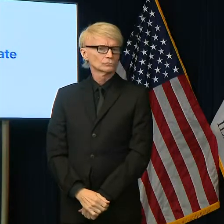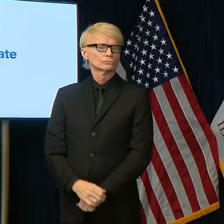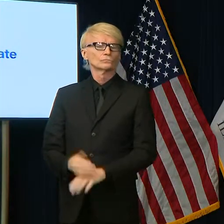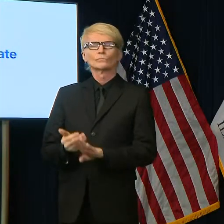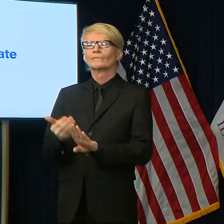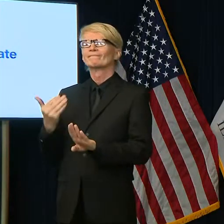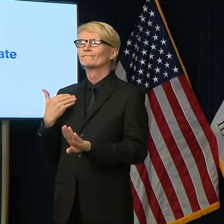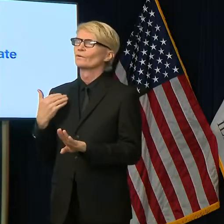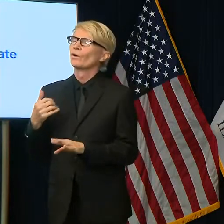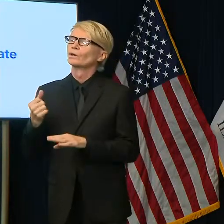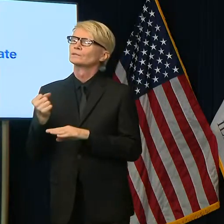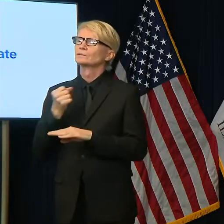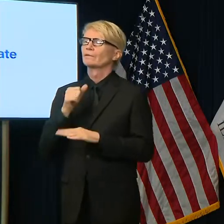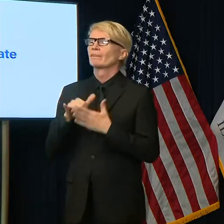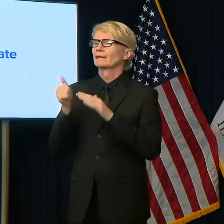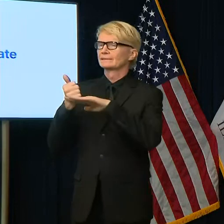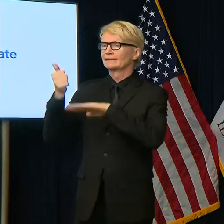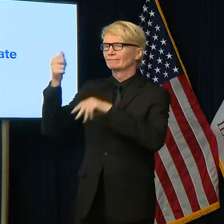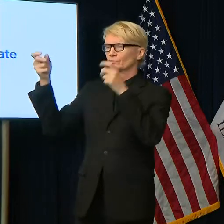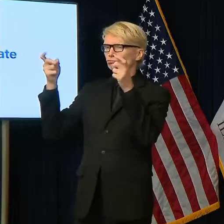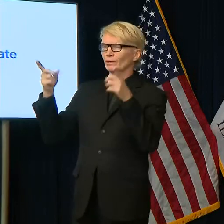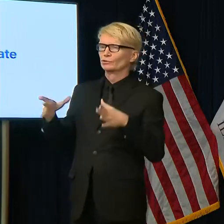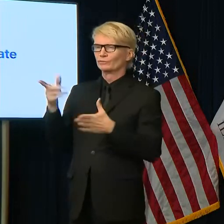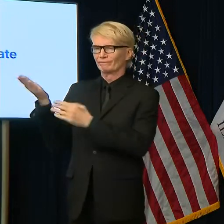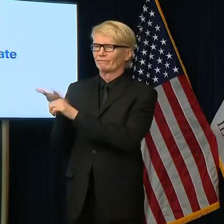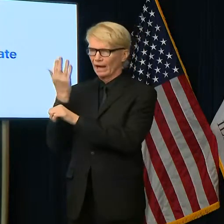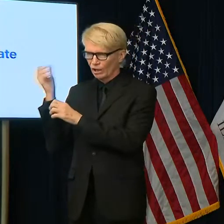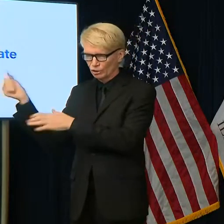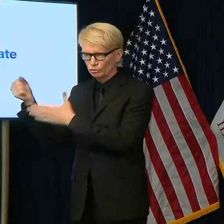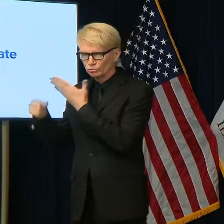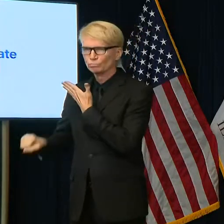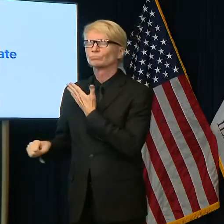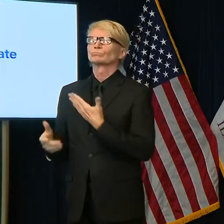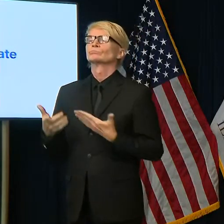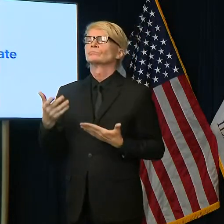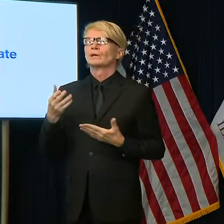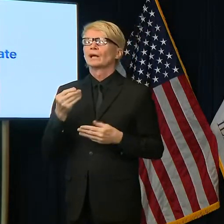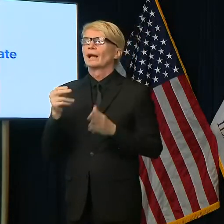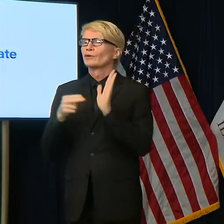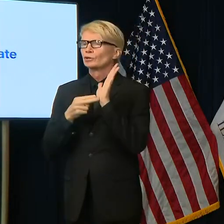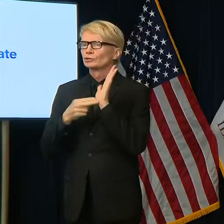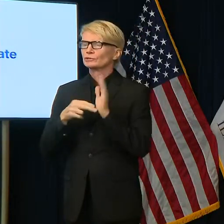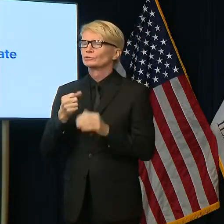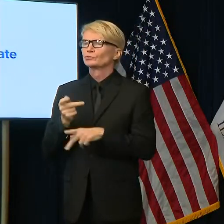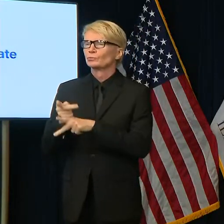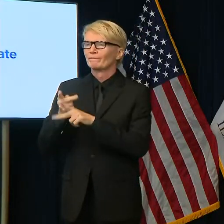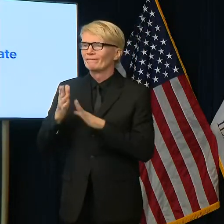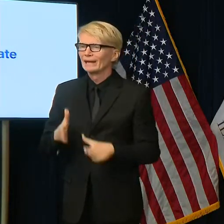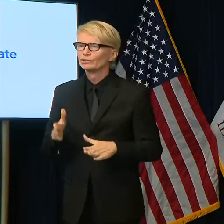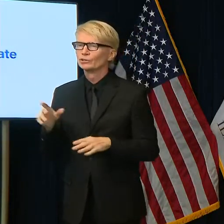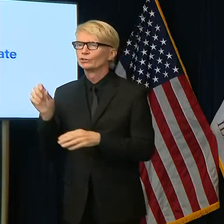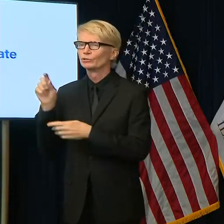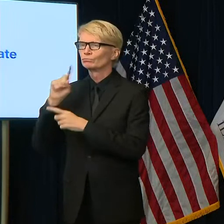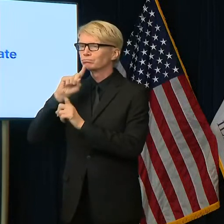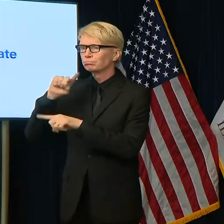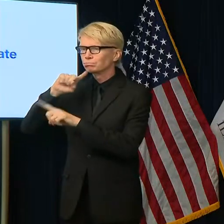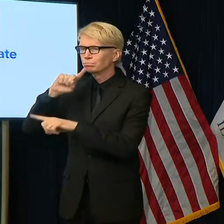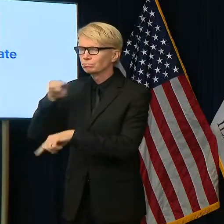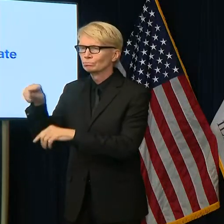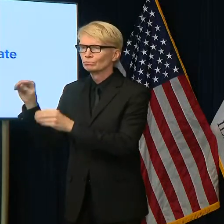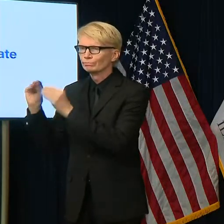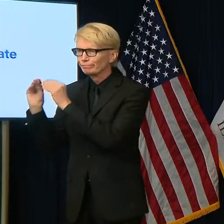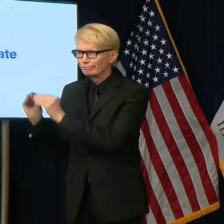administrator there. Yeah. Also disciplinary action against the nursing supervisor. Yes. There. Was this a matter of